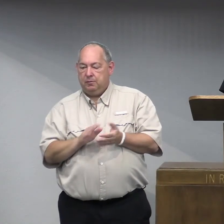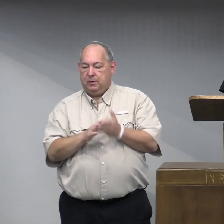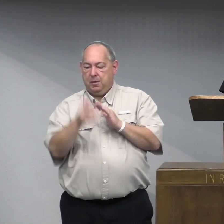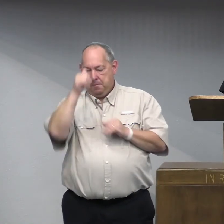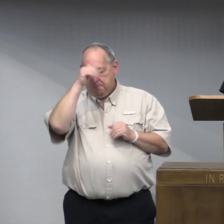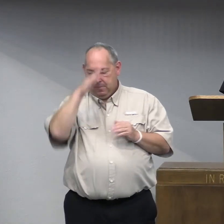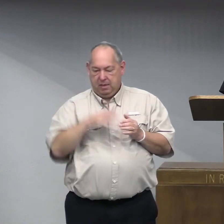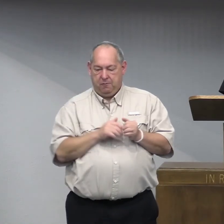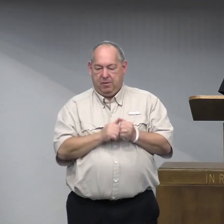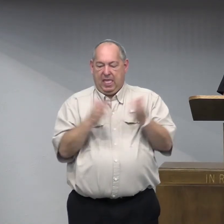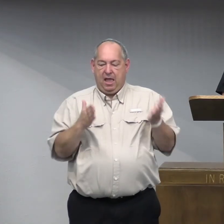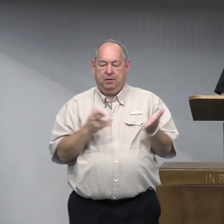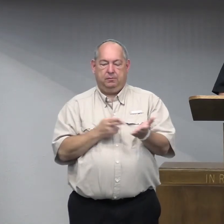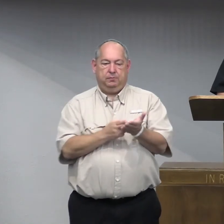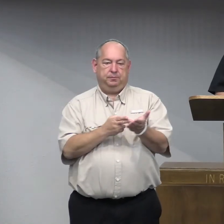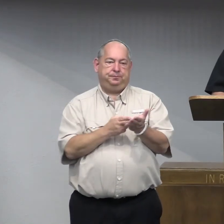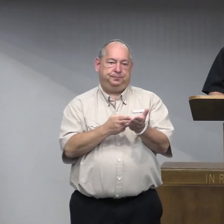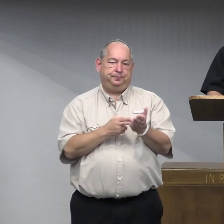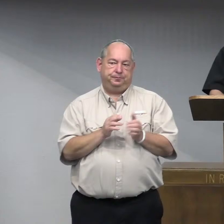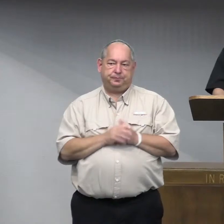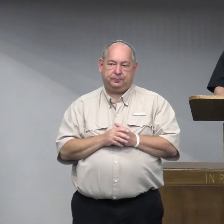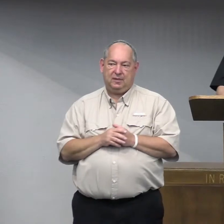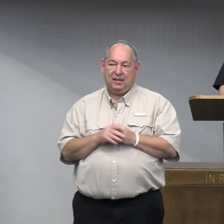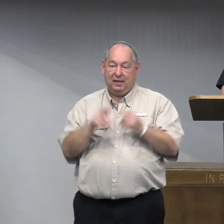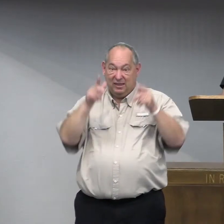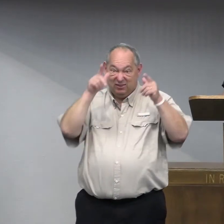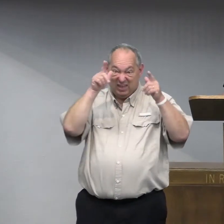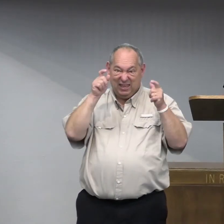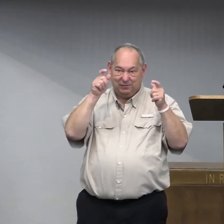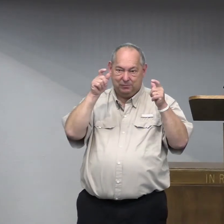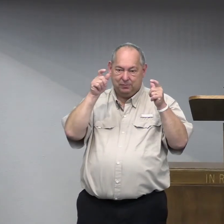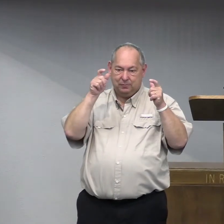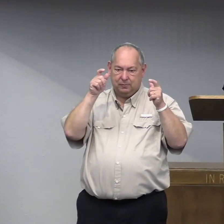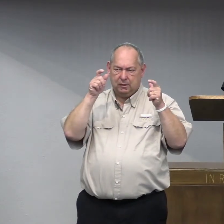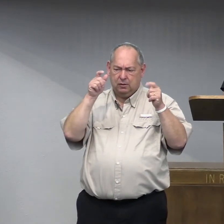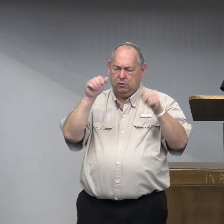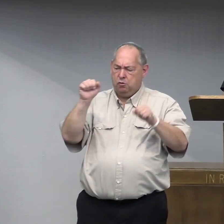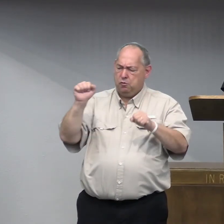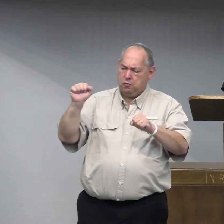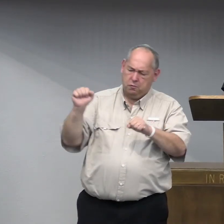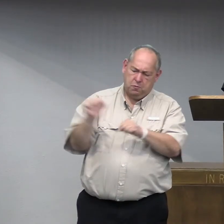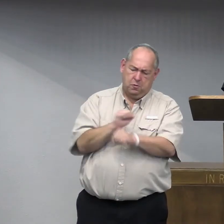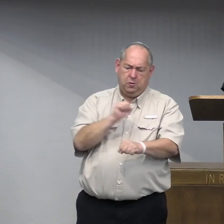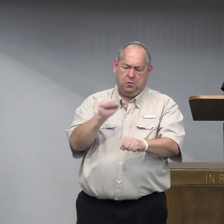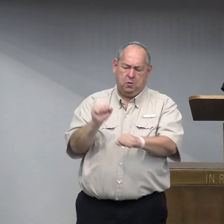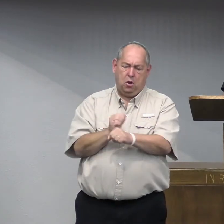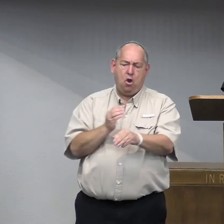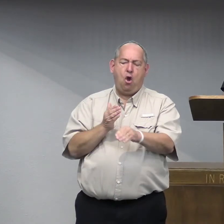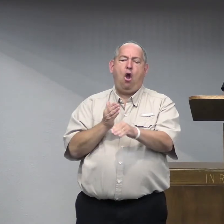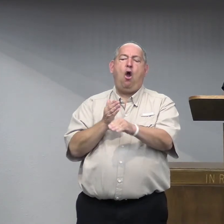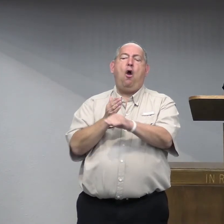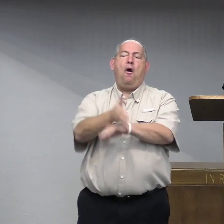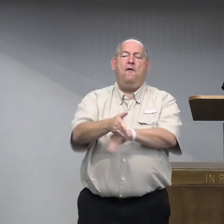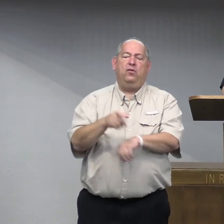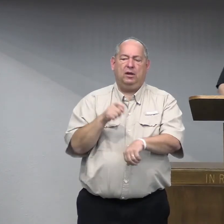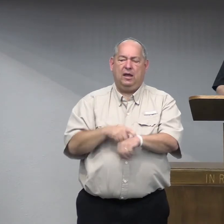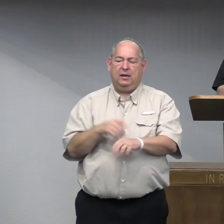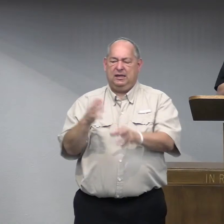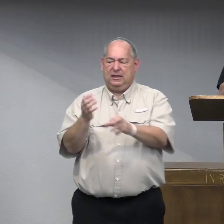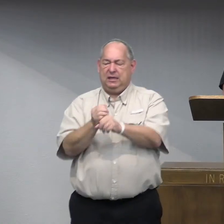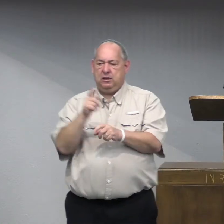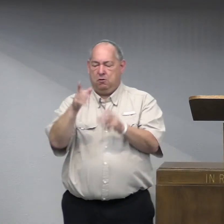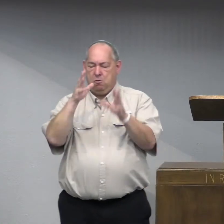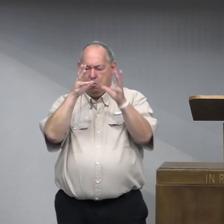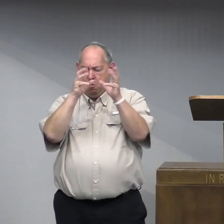without integrity. Satan is working overtime to get you